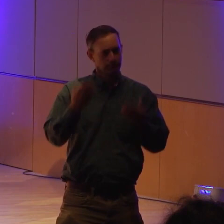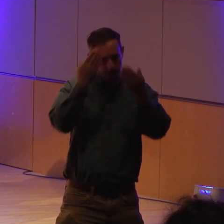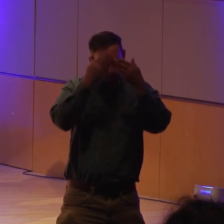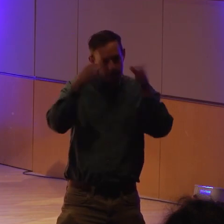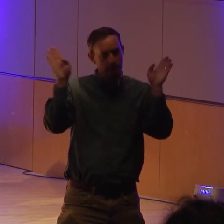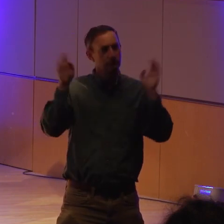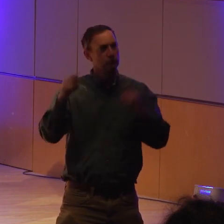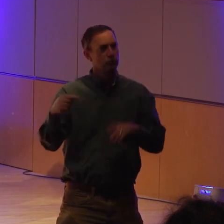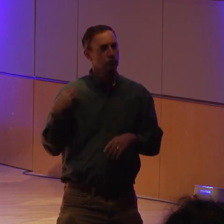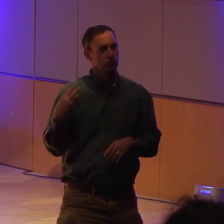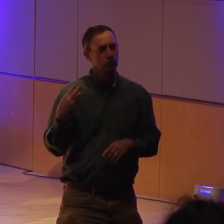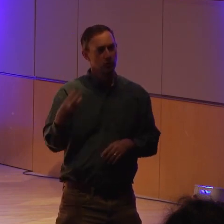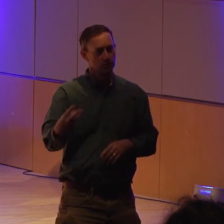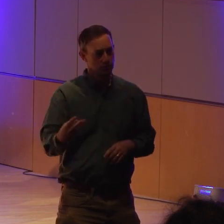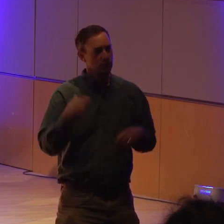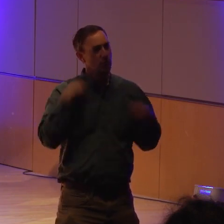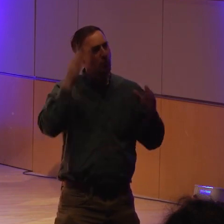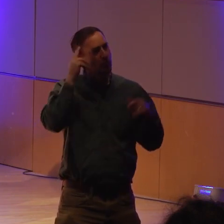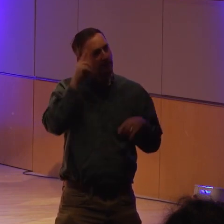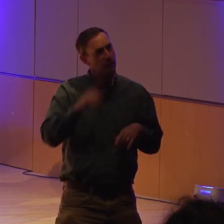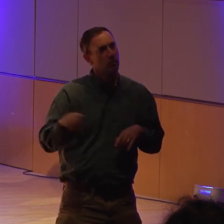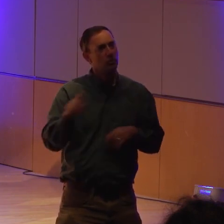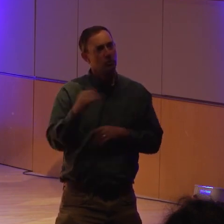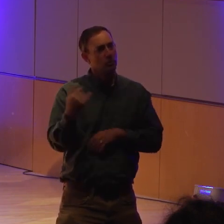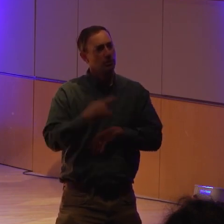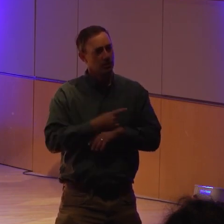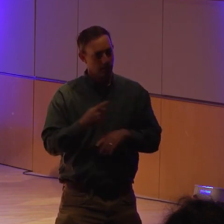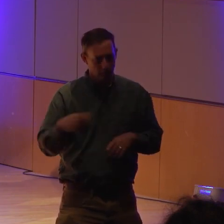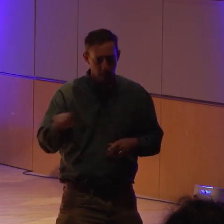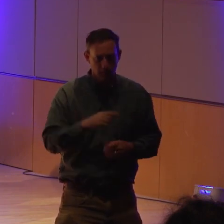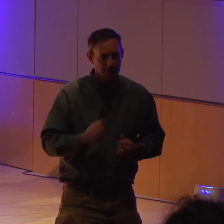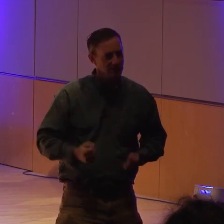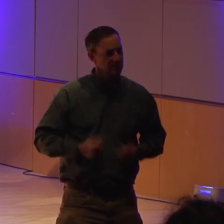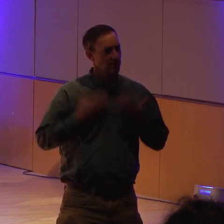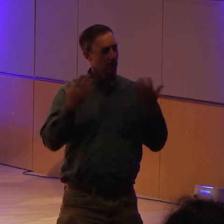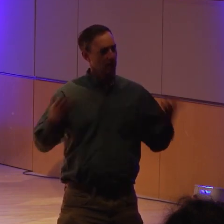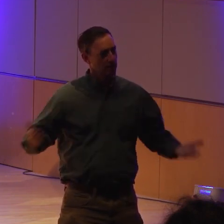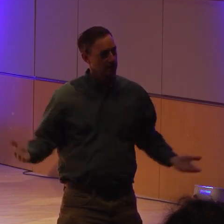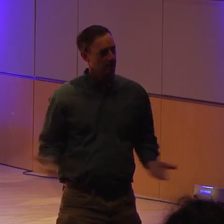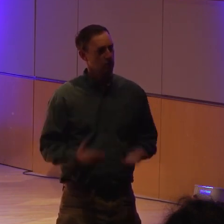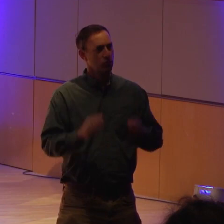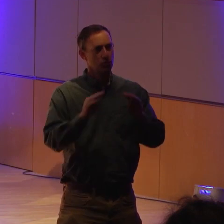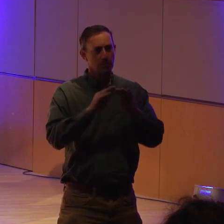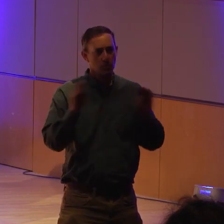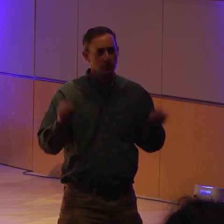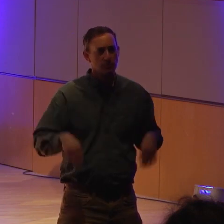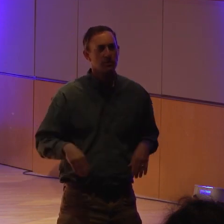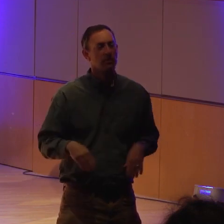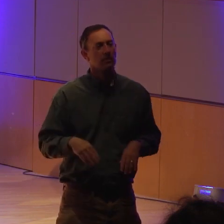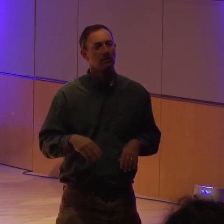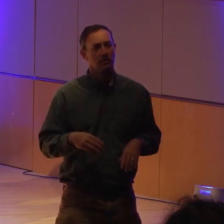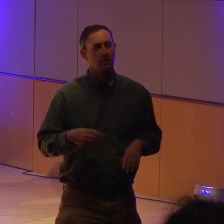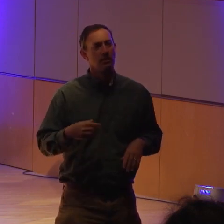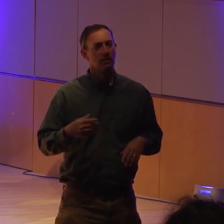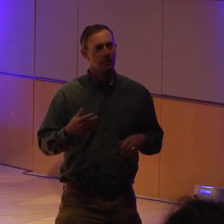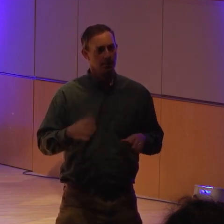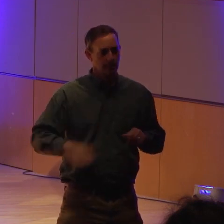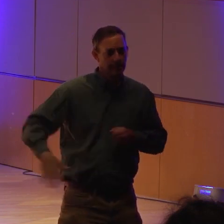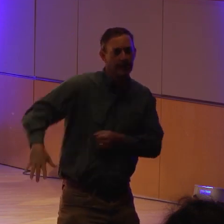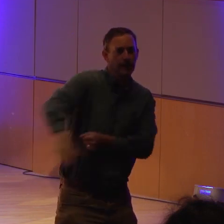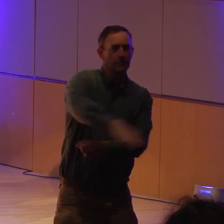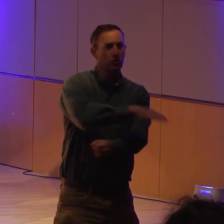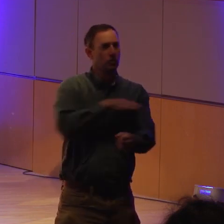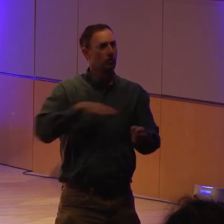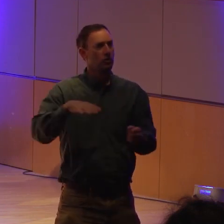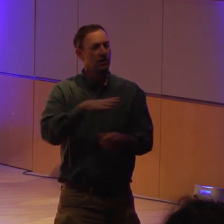Washington. And my hope for you today is to be inspired by this place, by the larger neighborhood, and